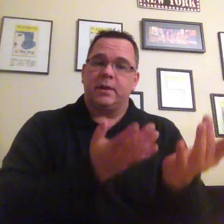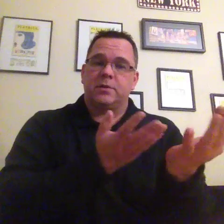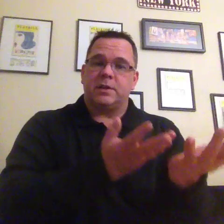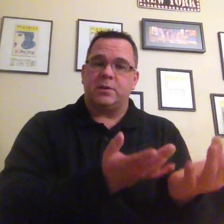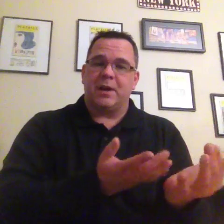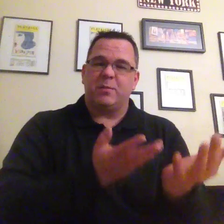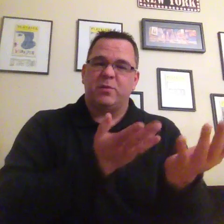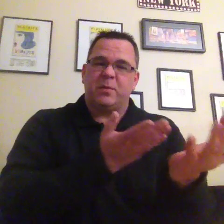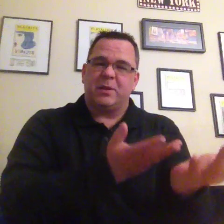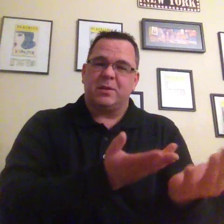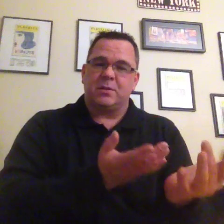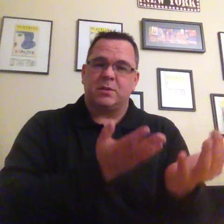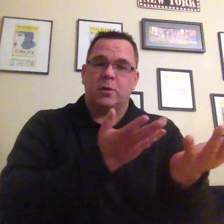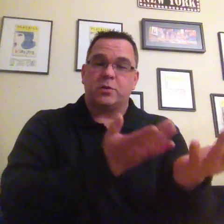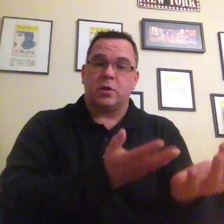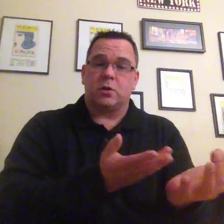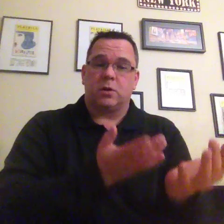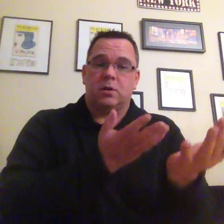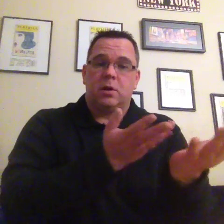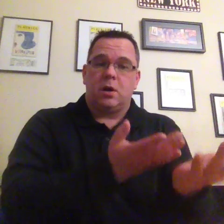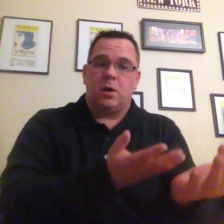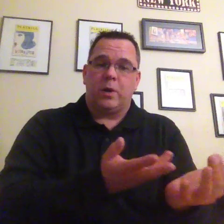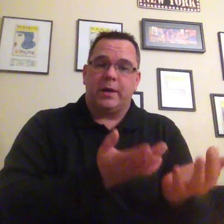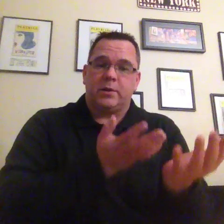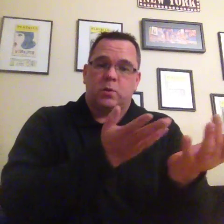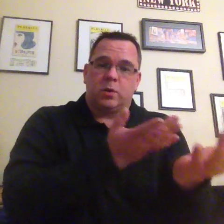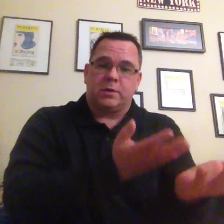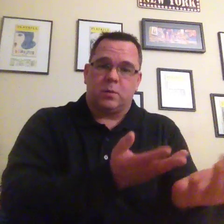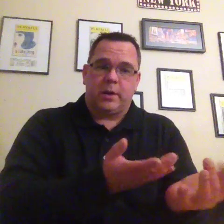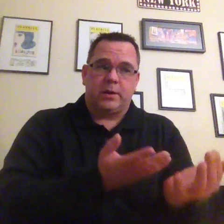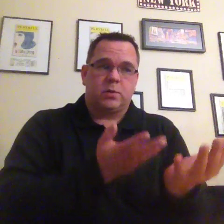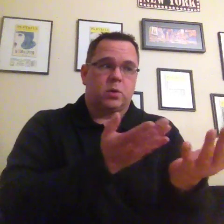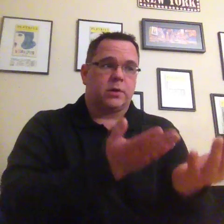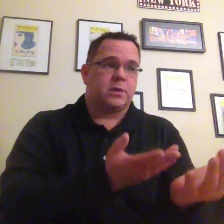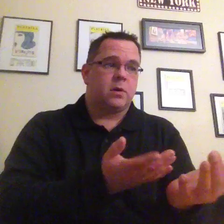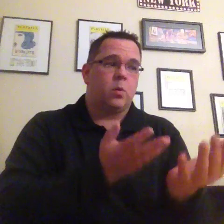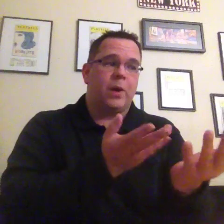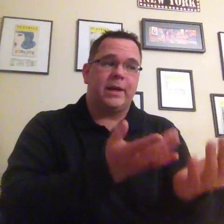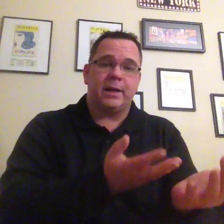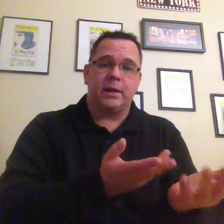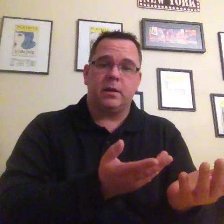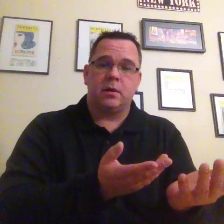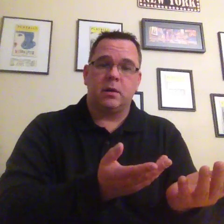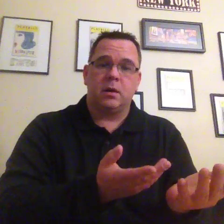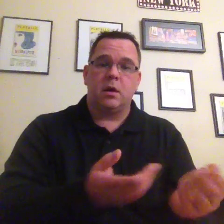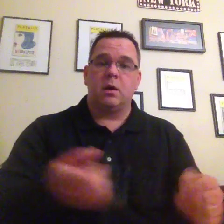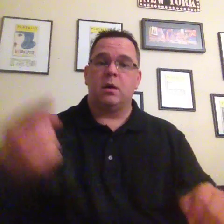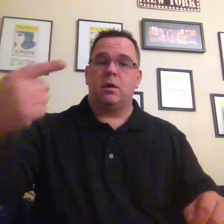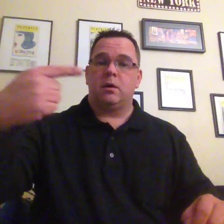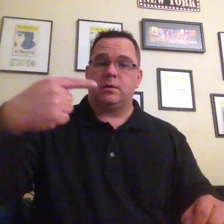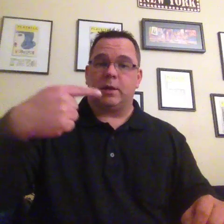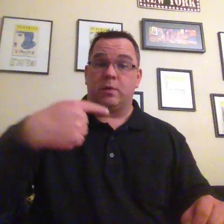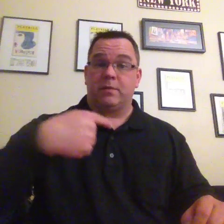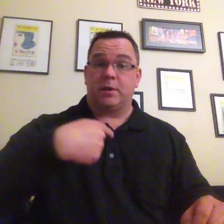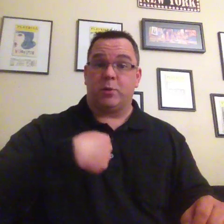fingers as you kind of move them in a slow circle, away and towards, and away and towards. Waiting, take one finger, point